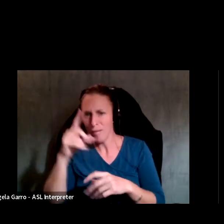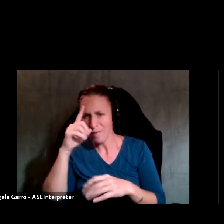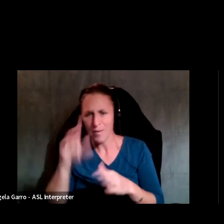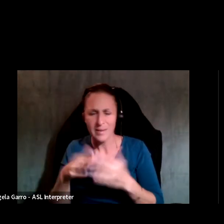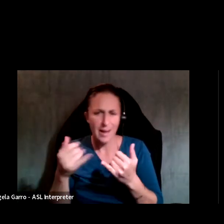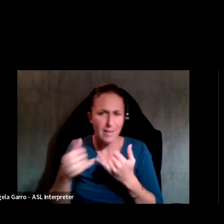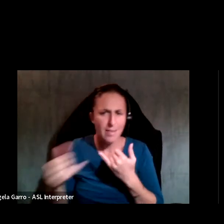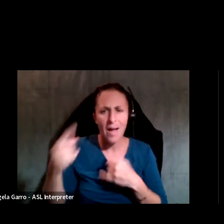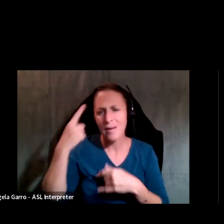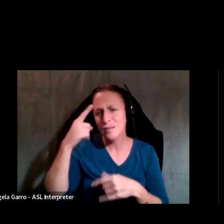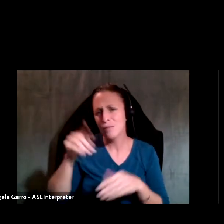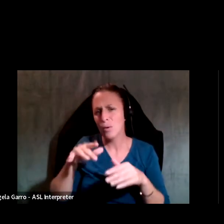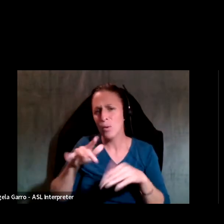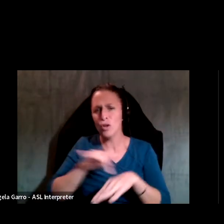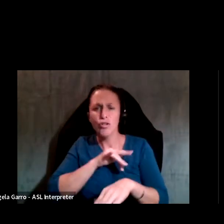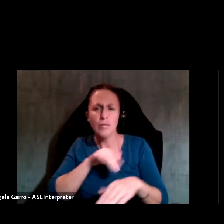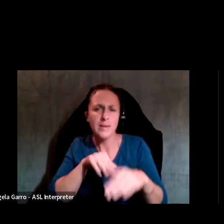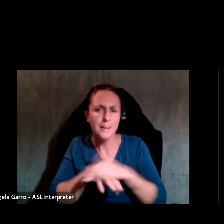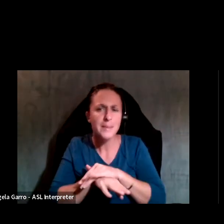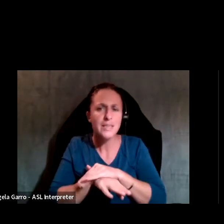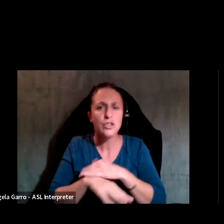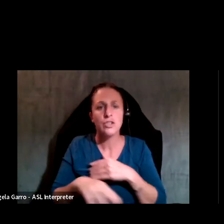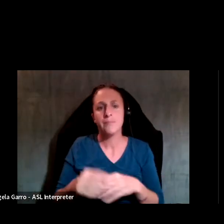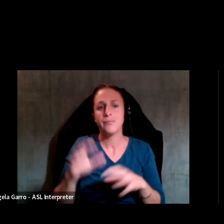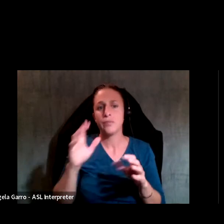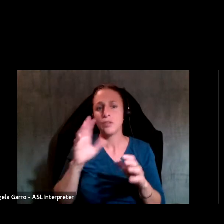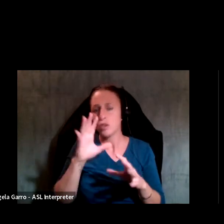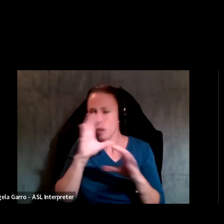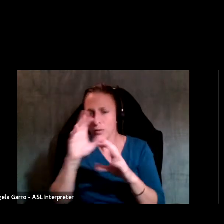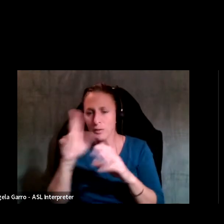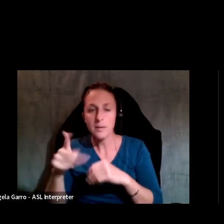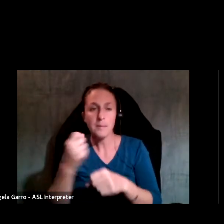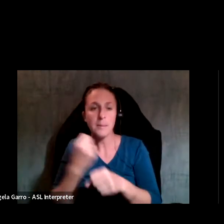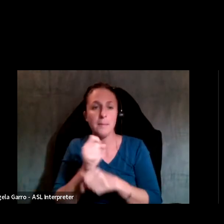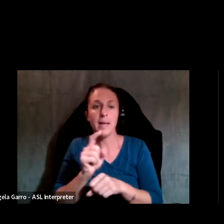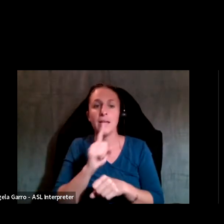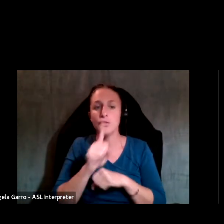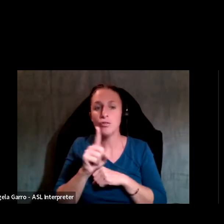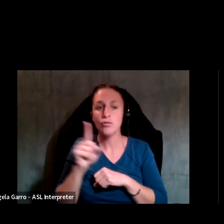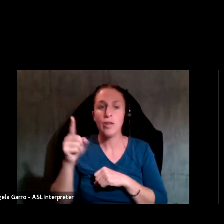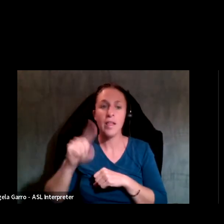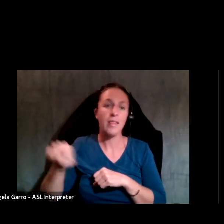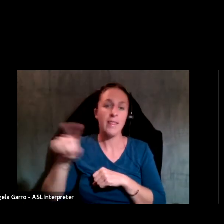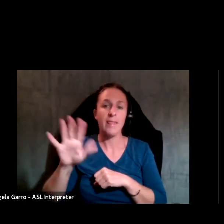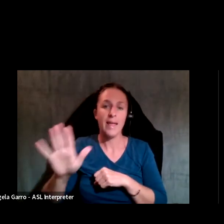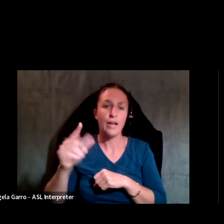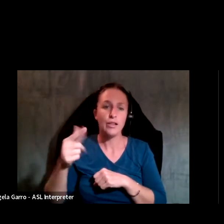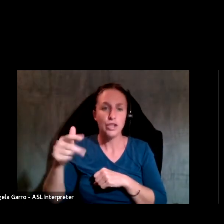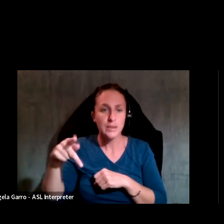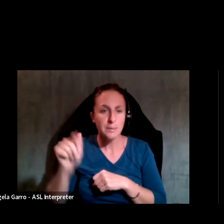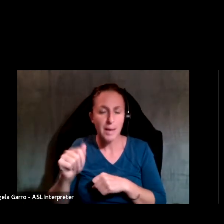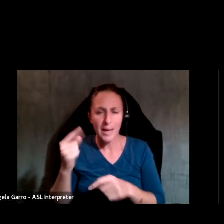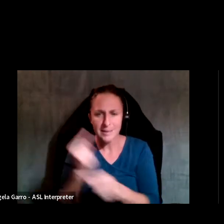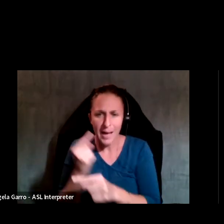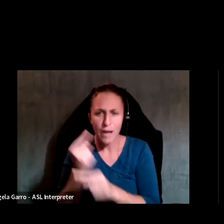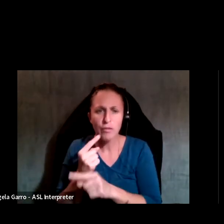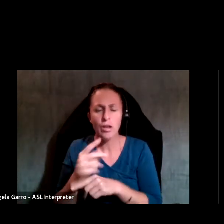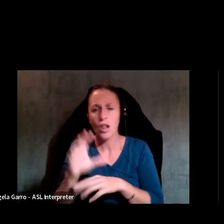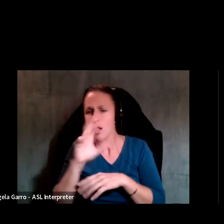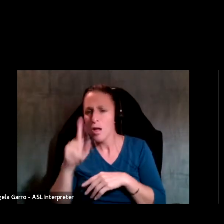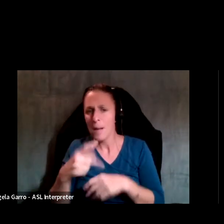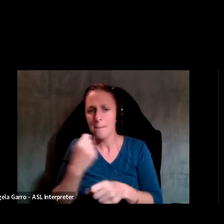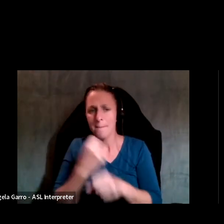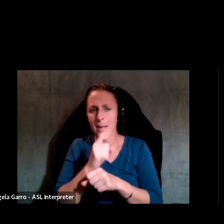for early admission and looking up to make sure that their GPA is accurate and looking up to make sure